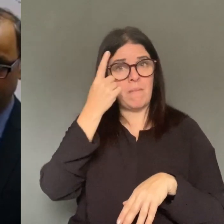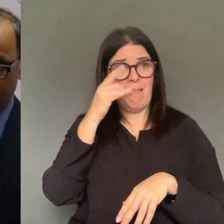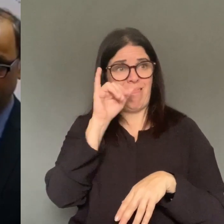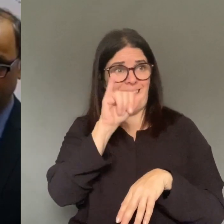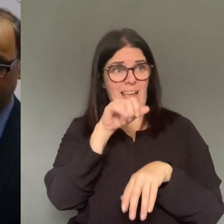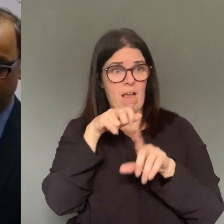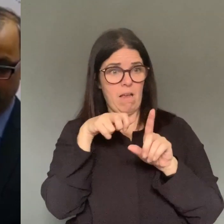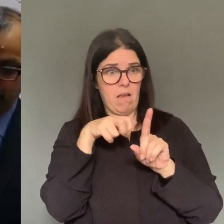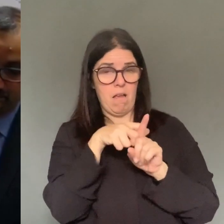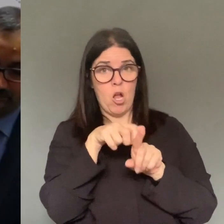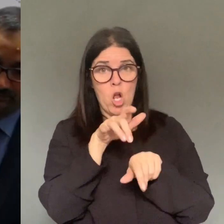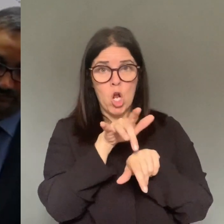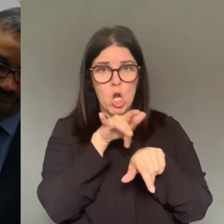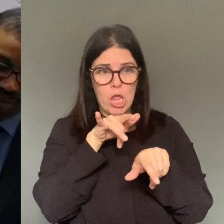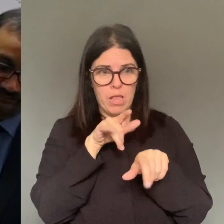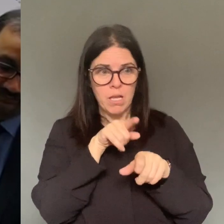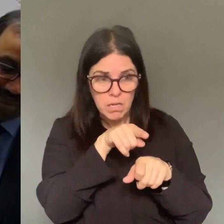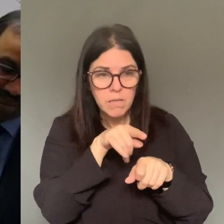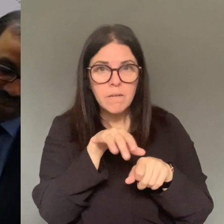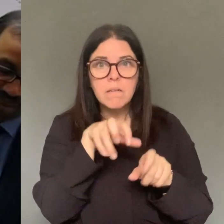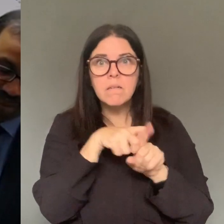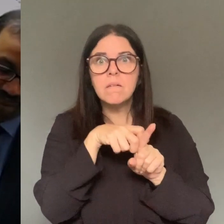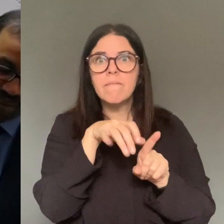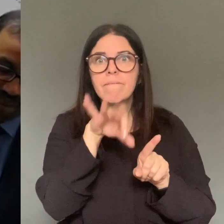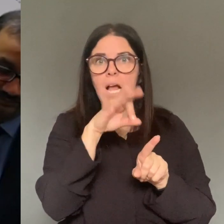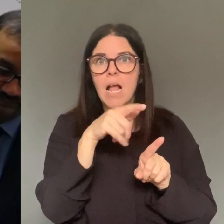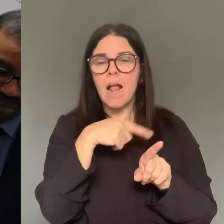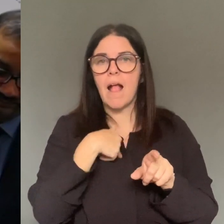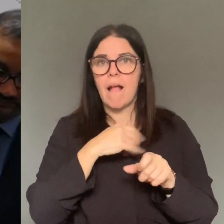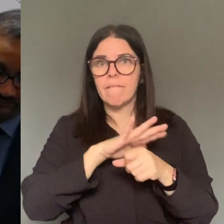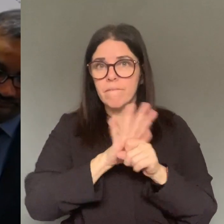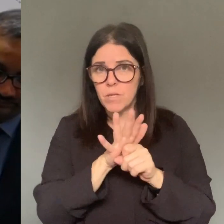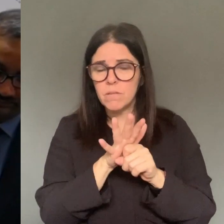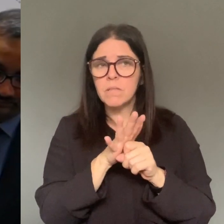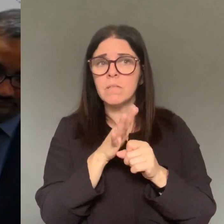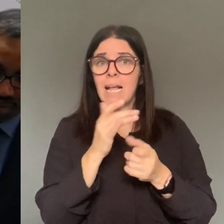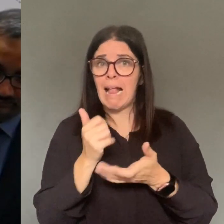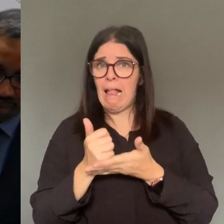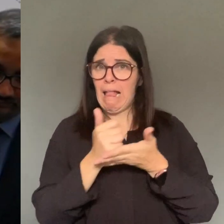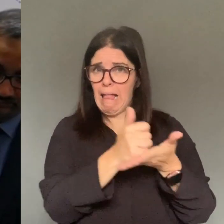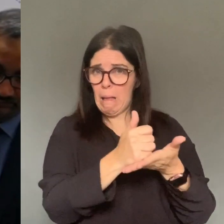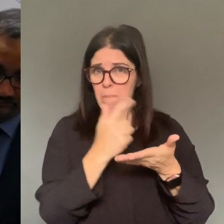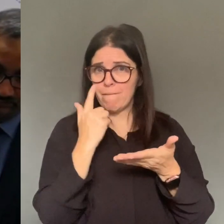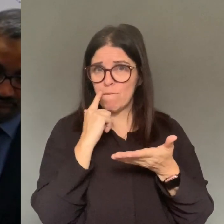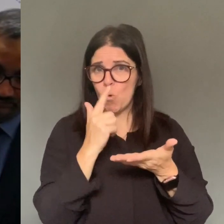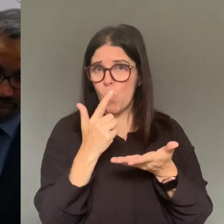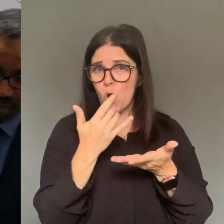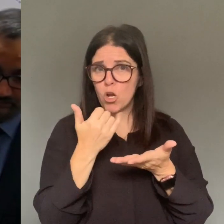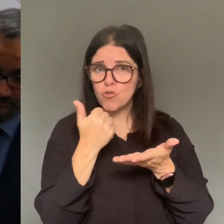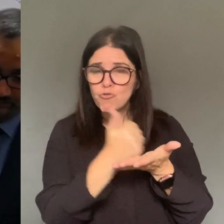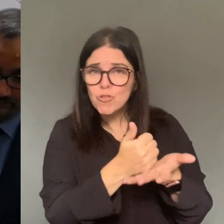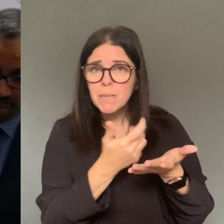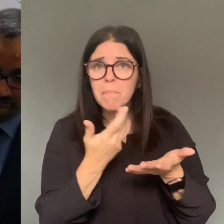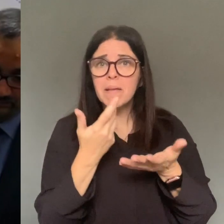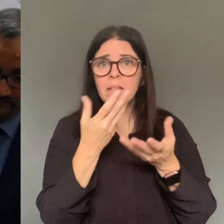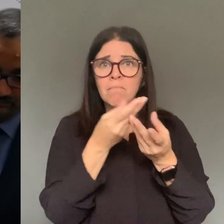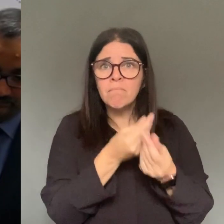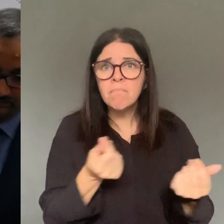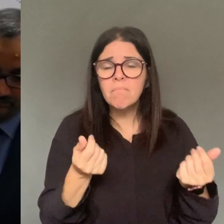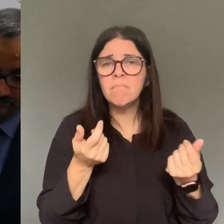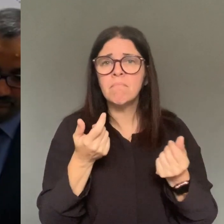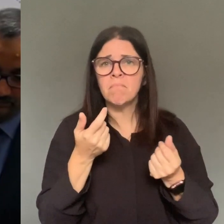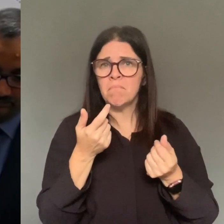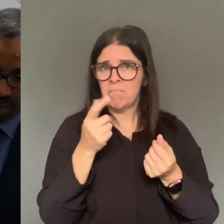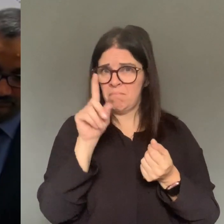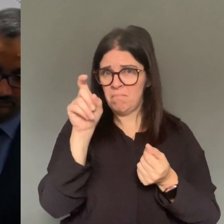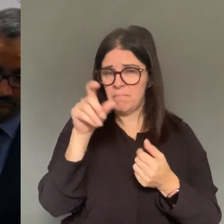about active screening at the long-term care homes. I know it's mostly to prevent further spreading, but